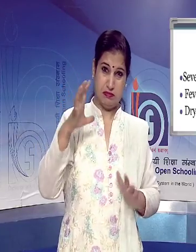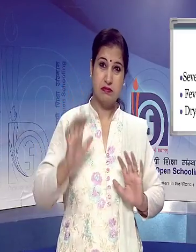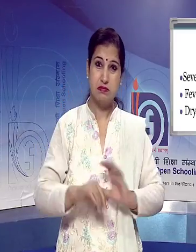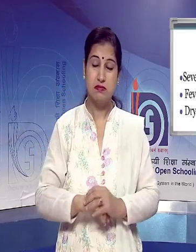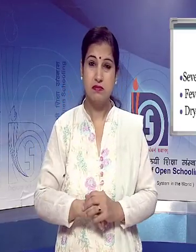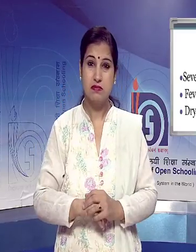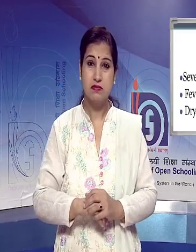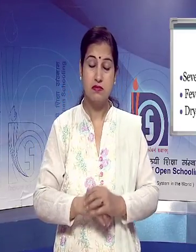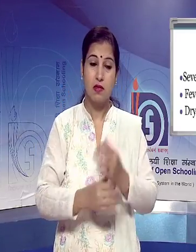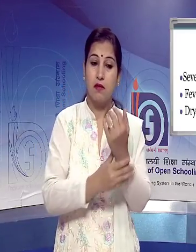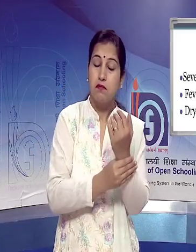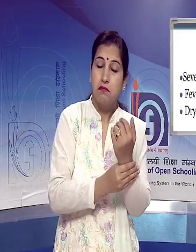fever with low pulse,